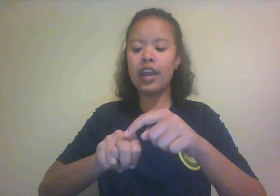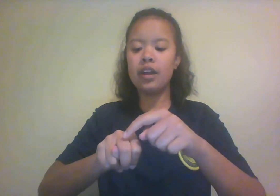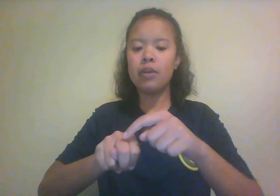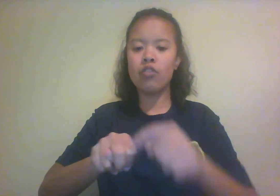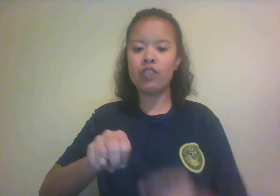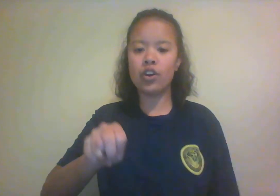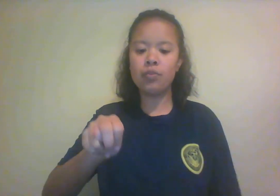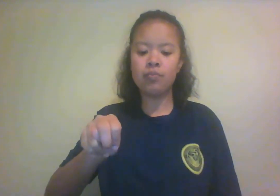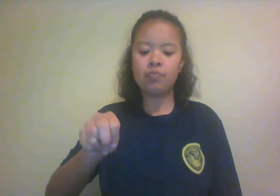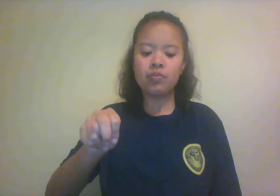and middle finger.